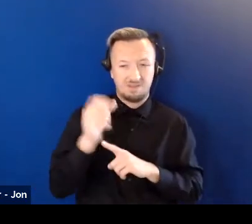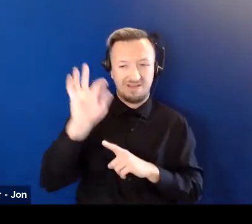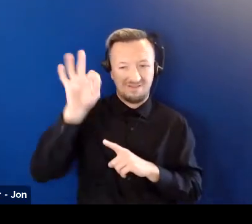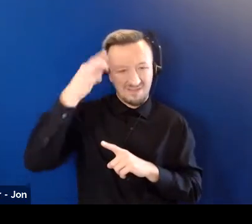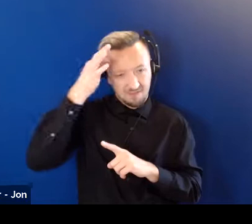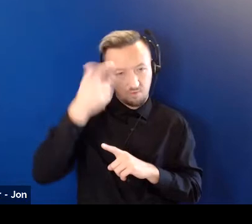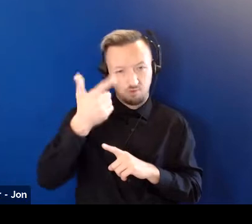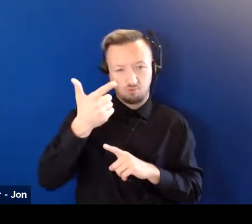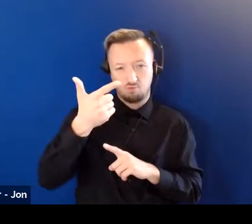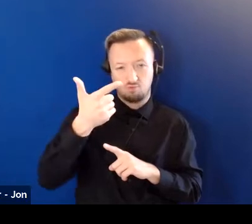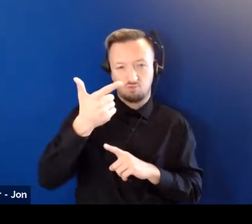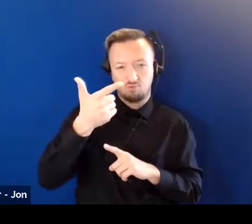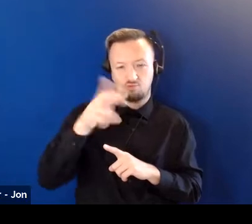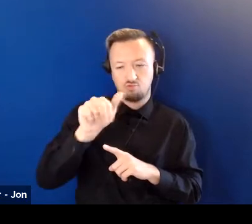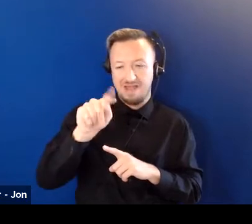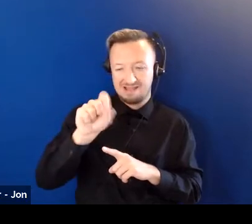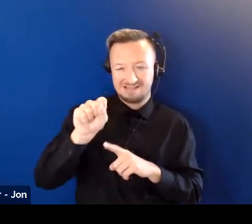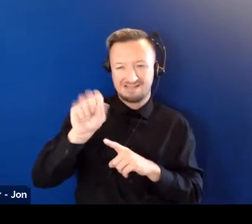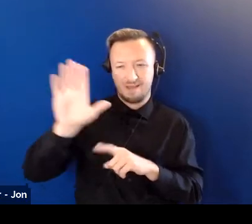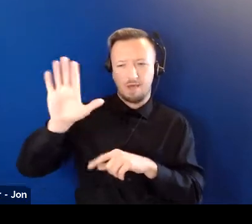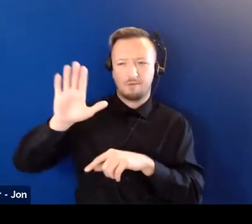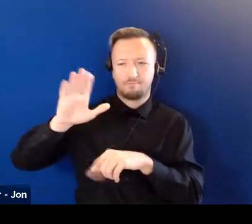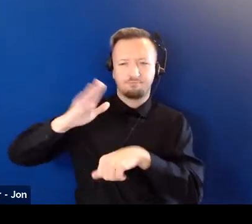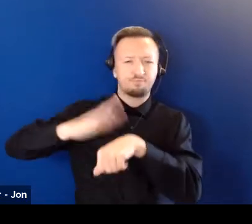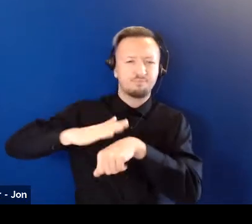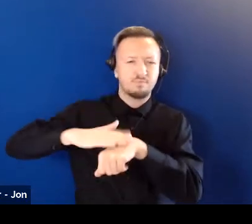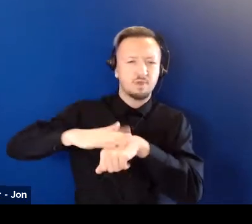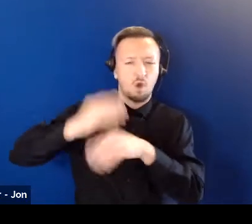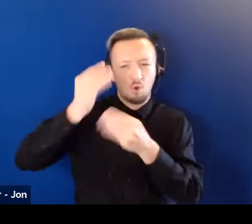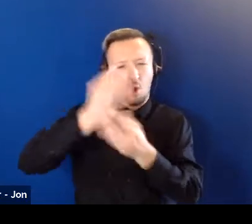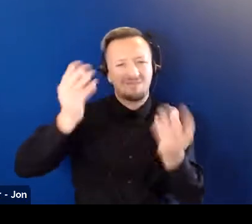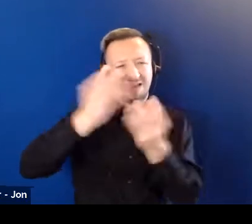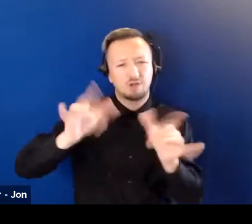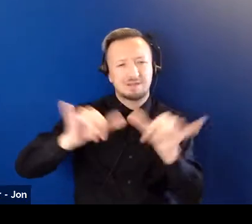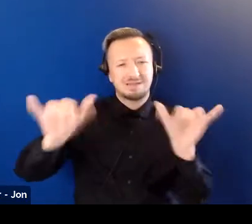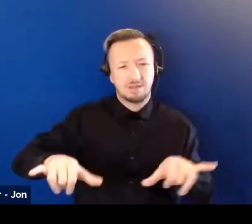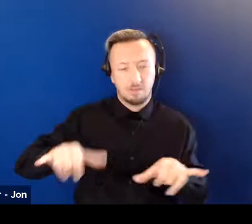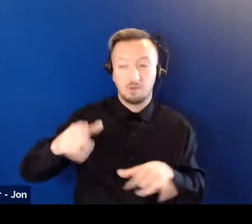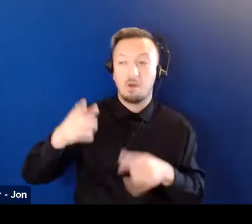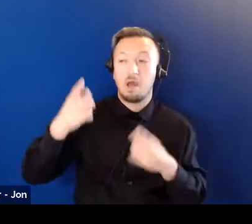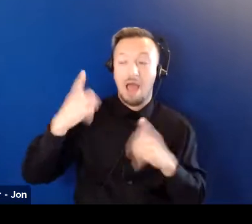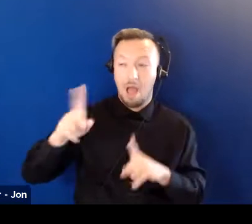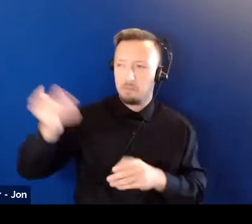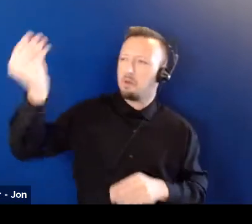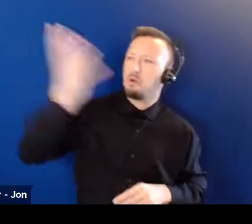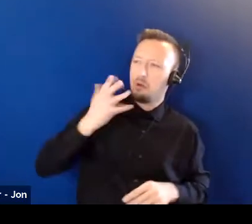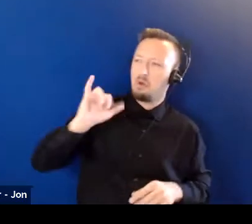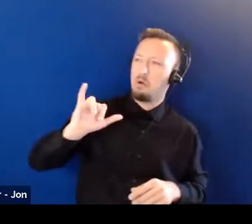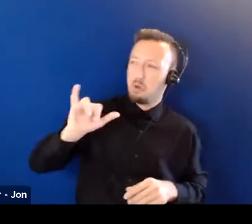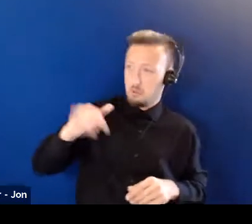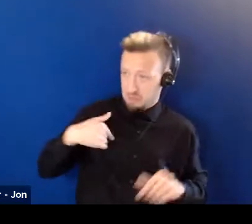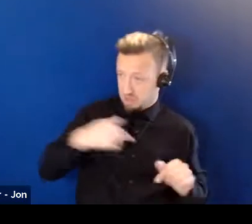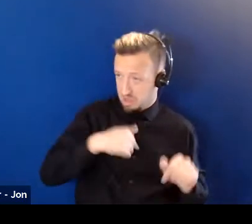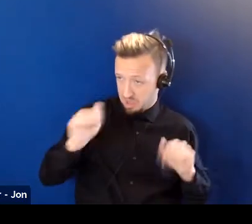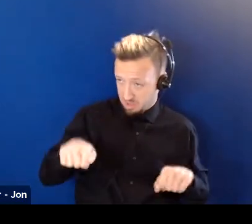grants notification system, and that's how we became aware of this. And we would